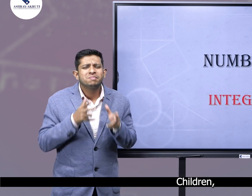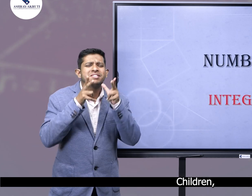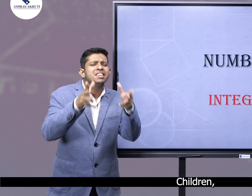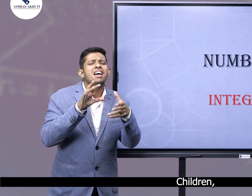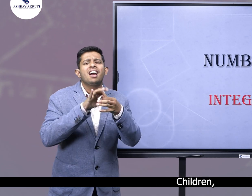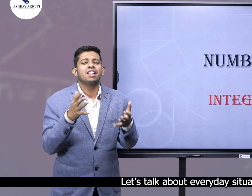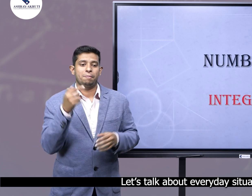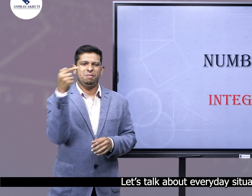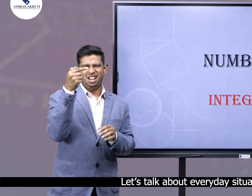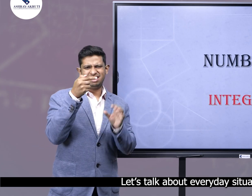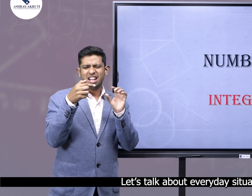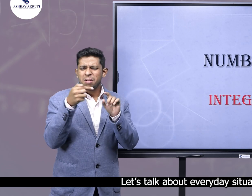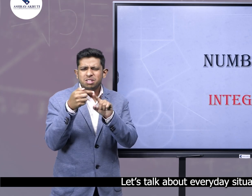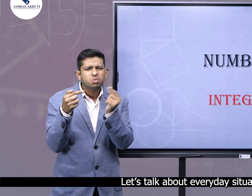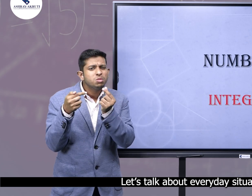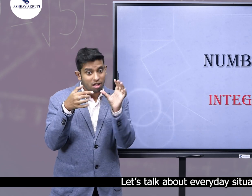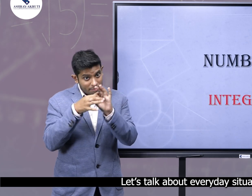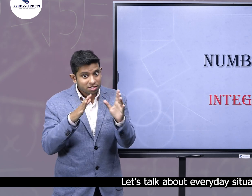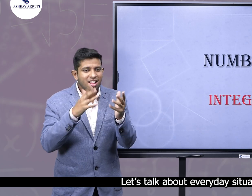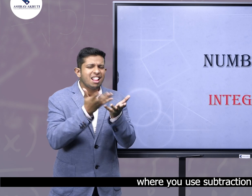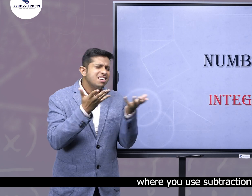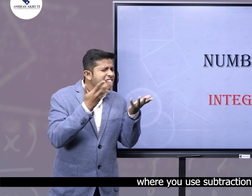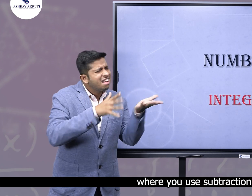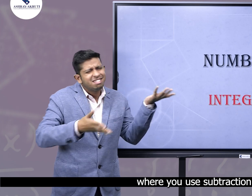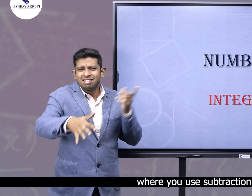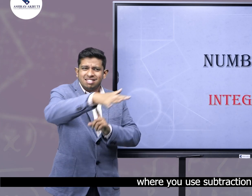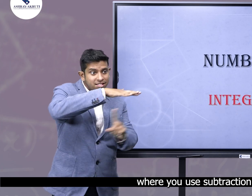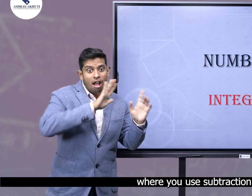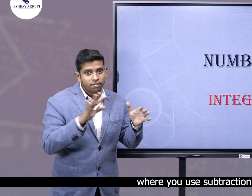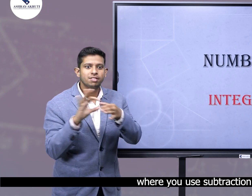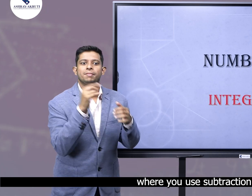Children, let's talk about everyday situations where you use subtraction.